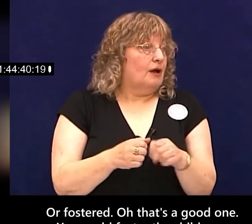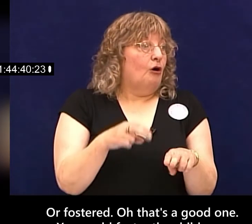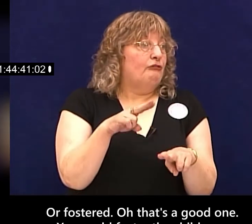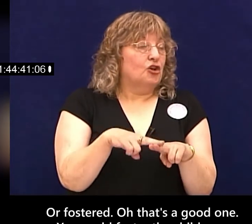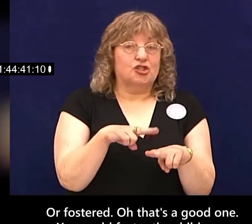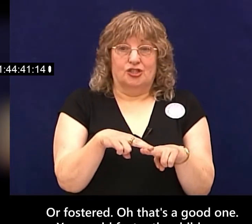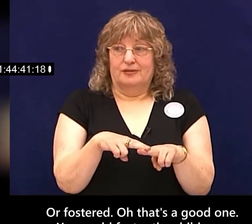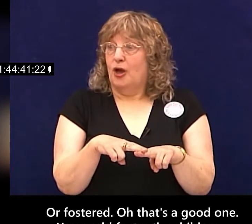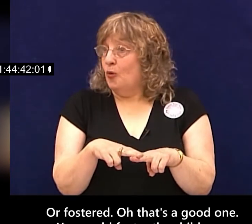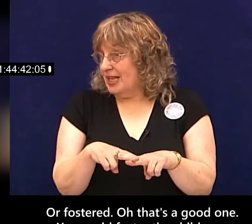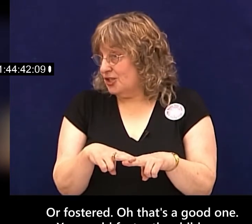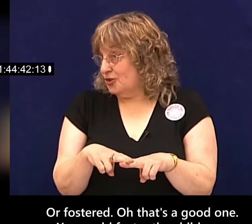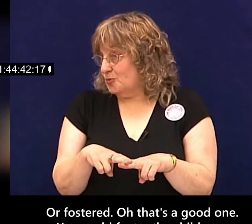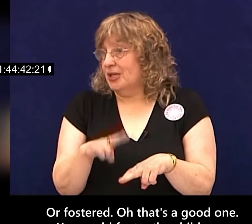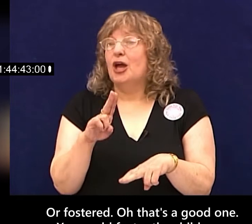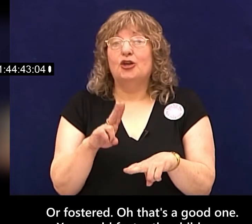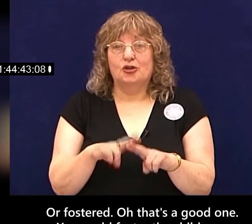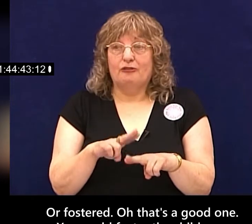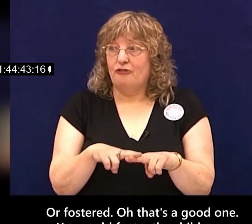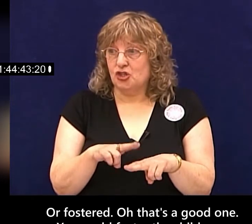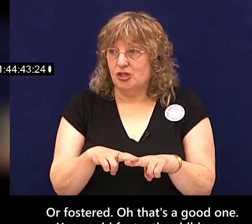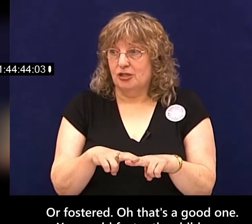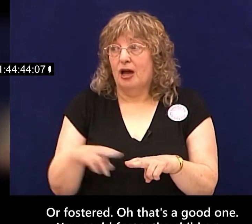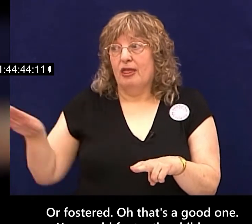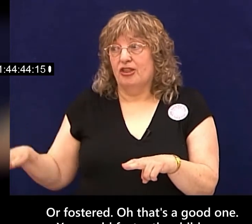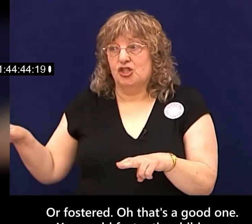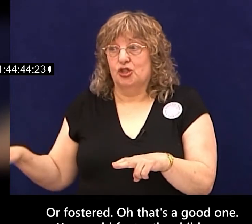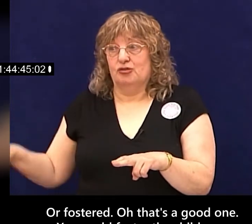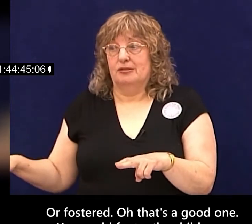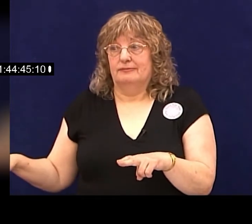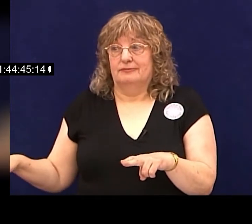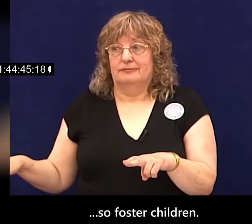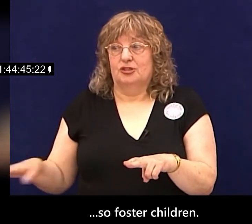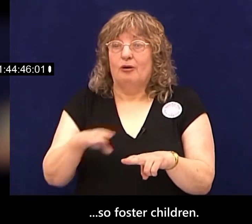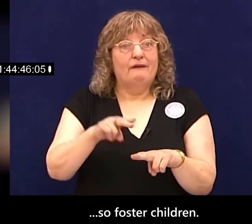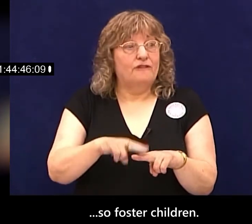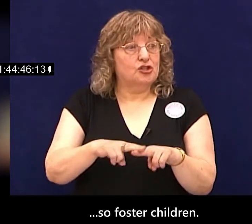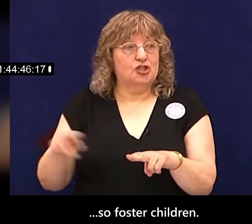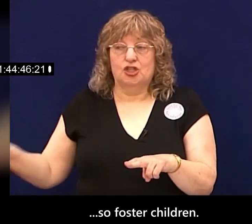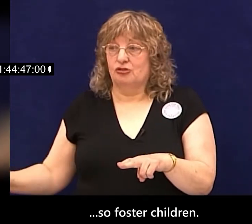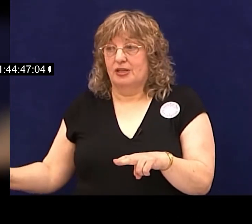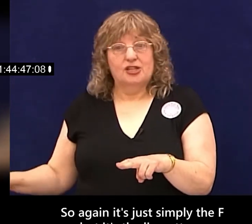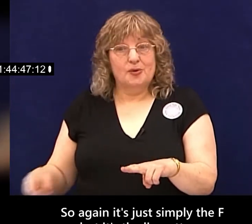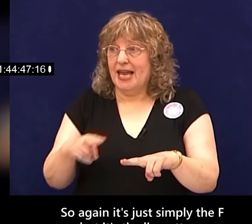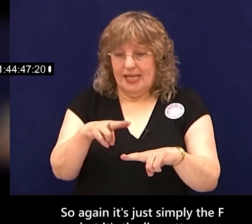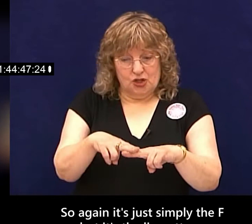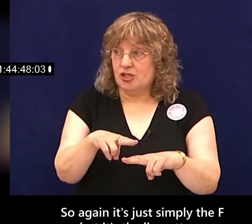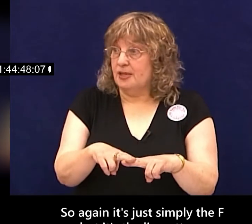Or fostered. Oh, that's a good one. You could foster the children. So, foster children. So again, it's just